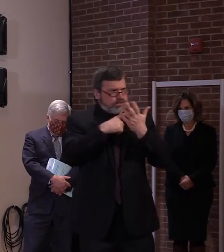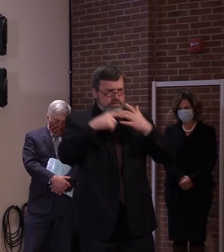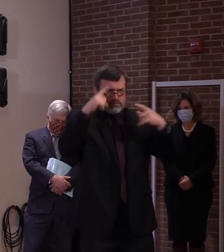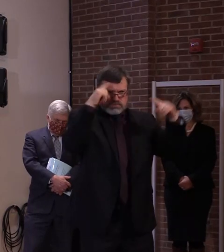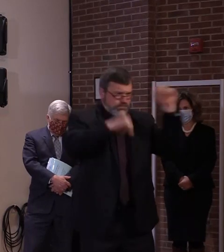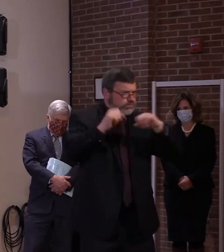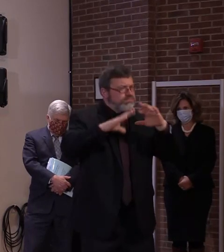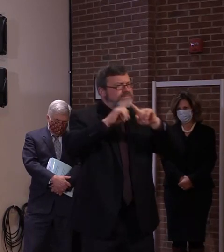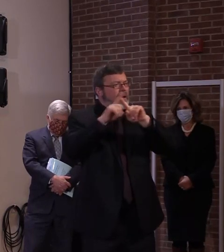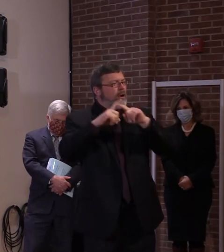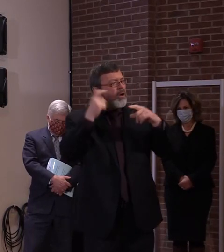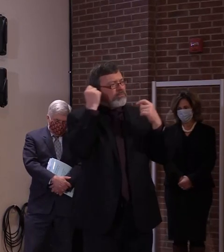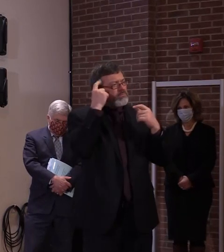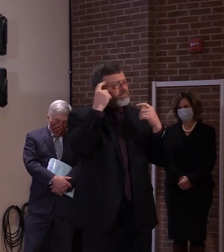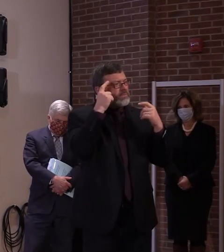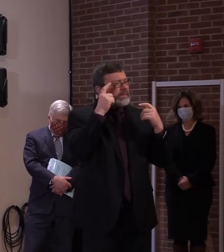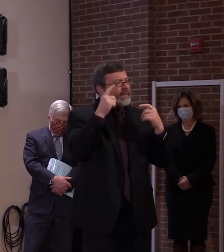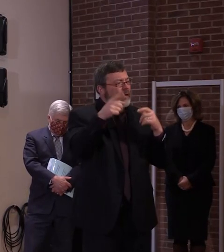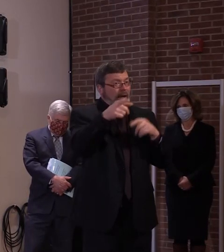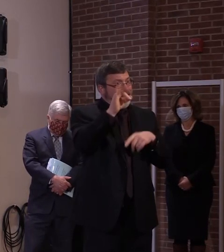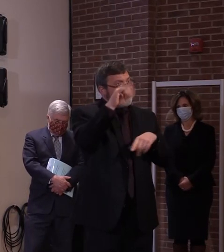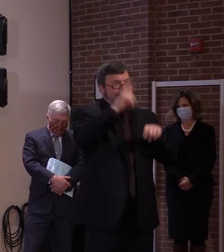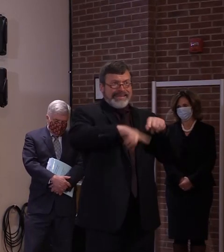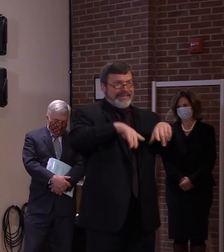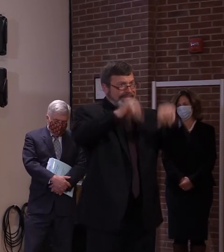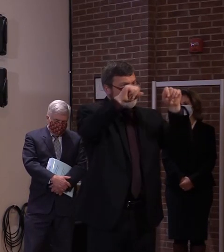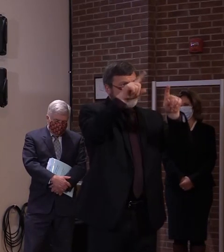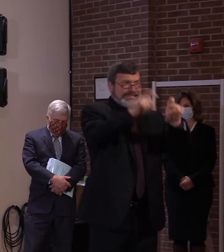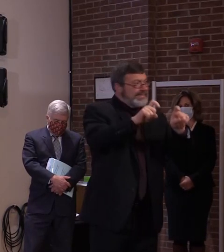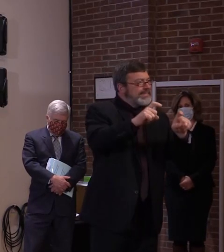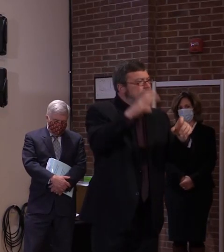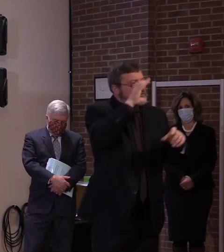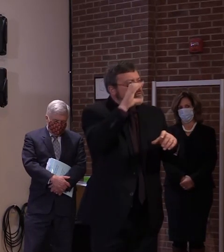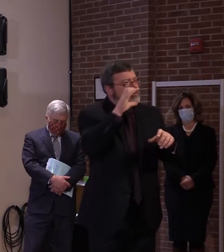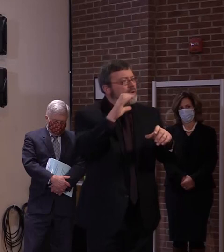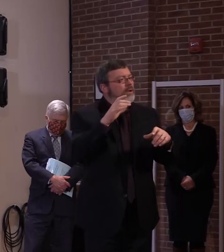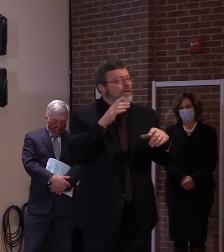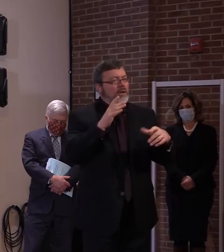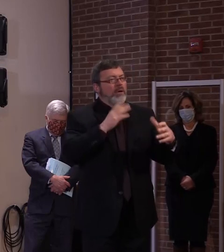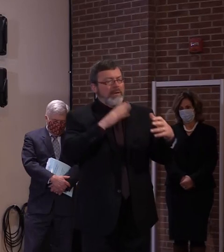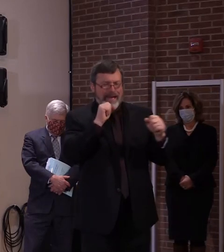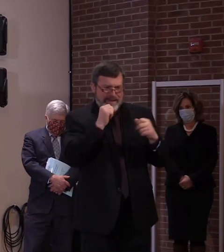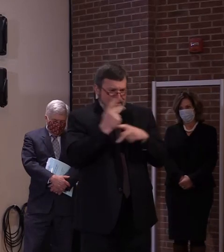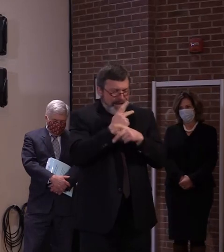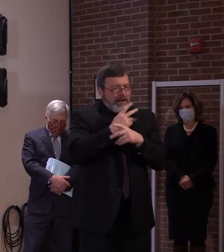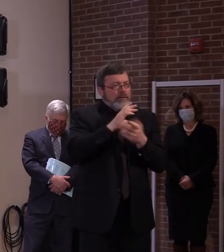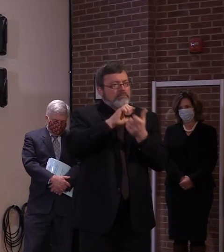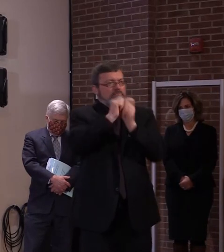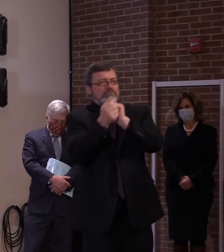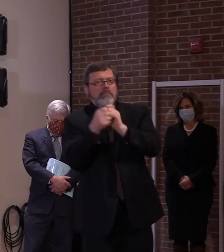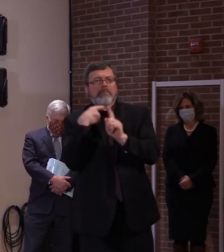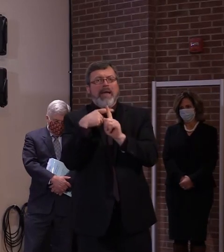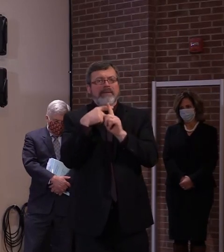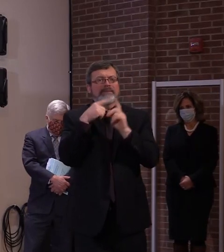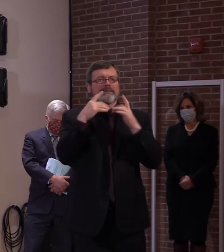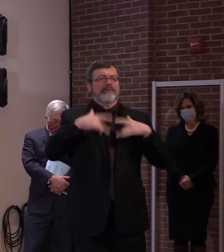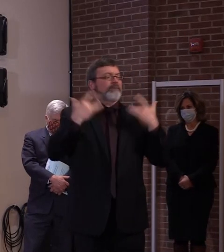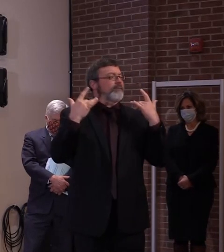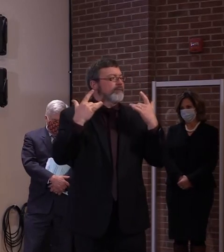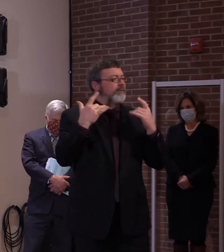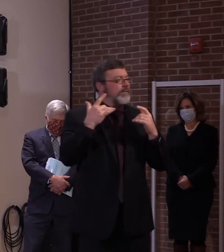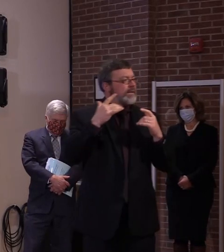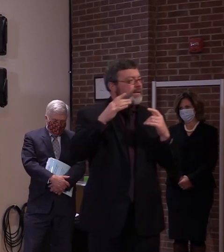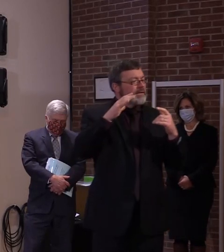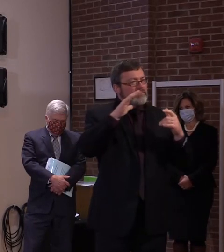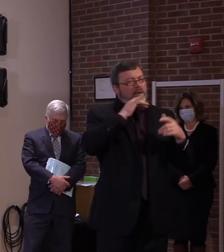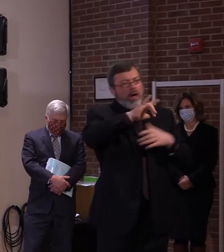you should create it. Those random acts of kindness are so well needed, much needed in this